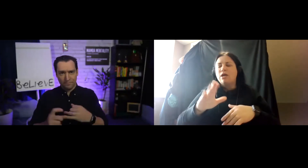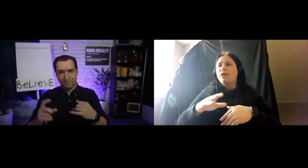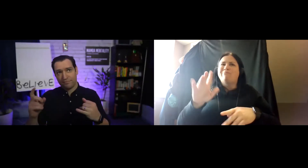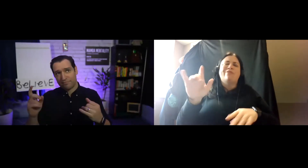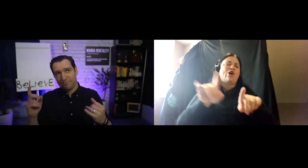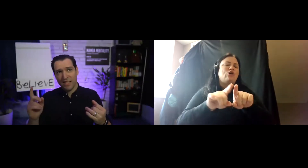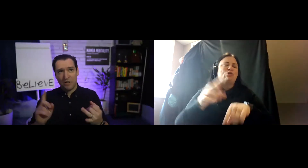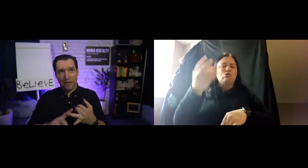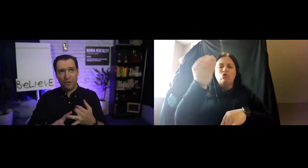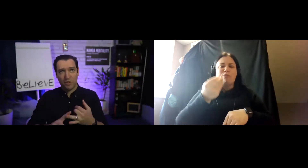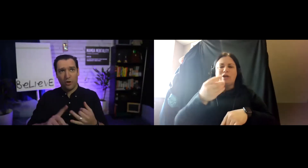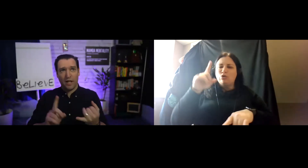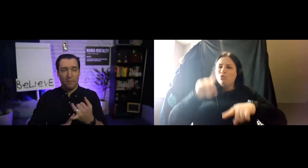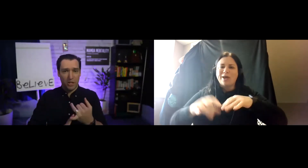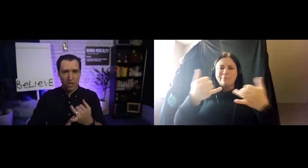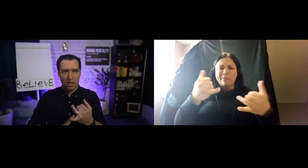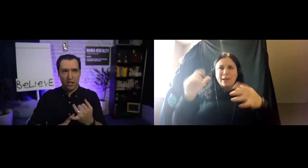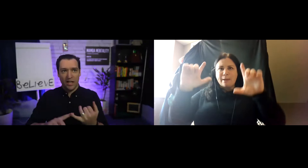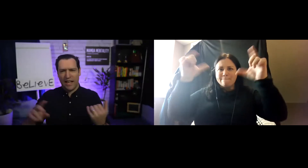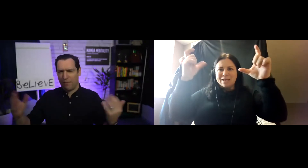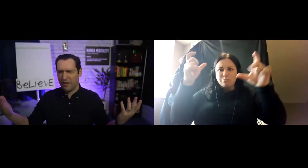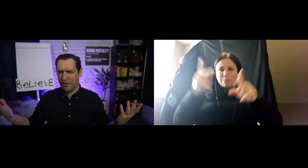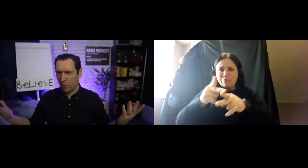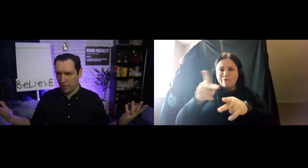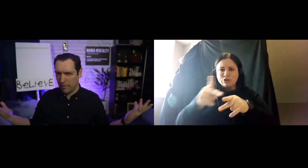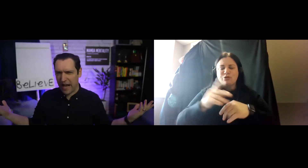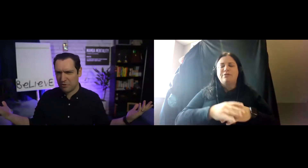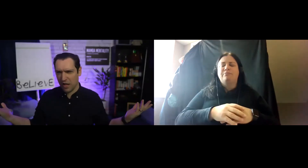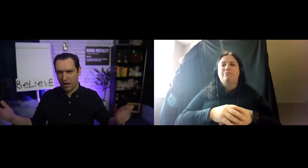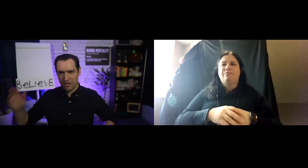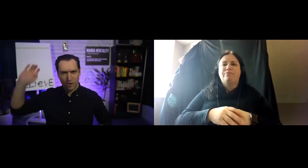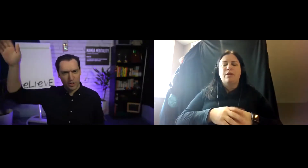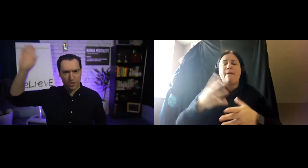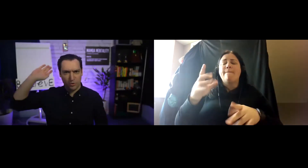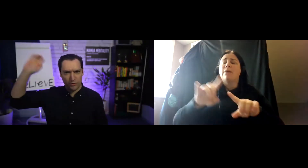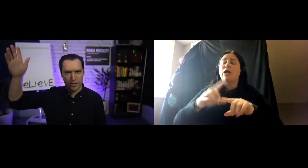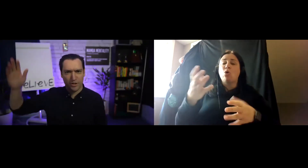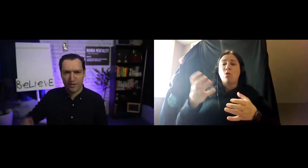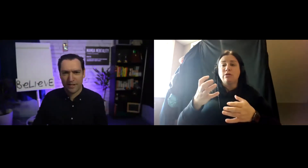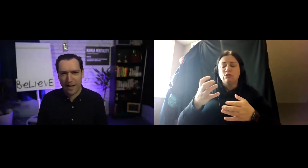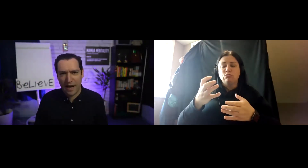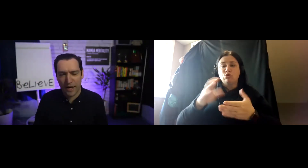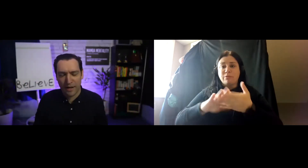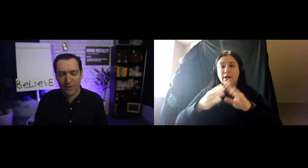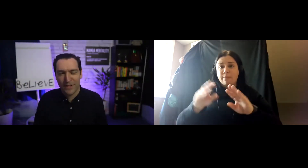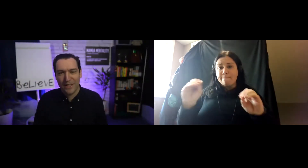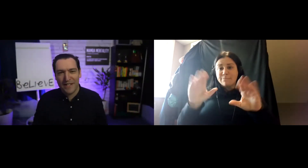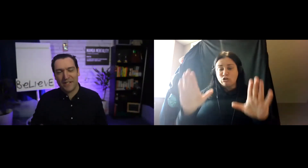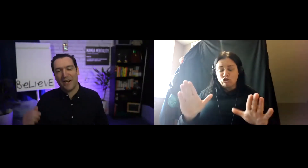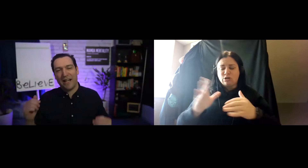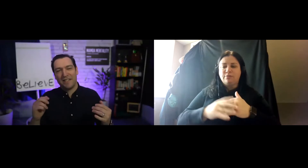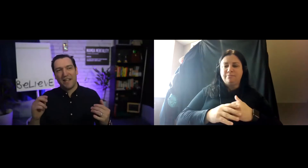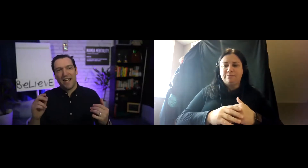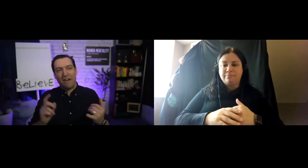well. And that was my first goal, then a magician. And probably the third one would have been astronaut. I just always shoot for the stars. That's kind of how I am.